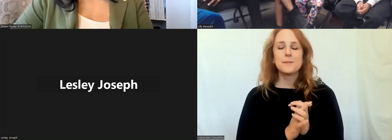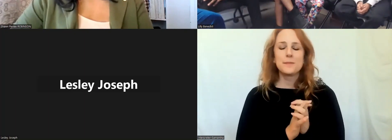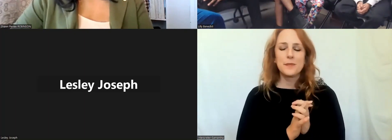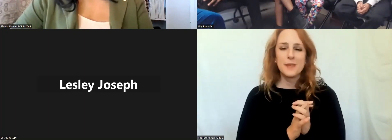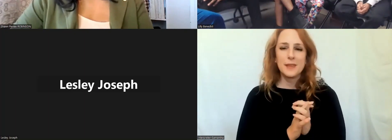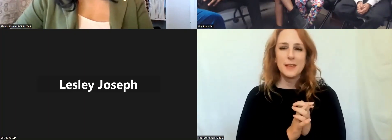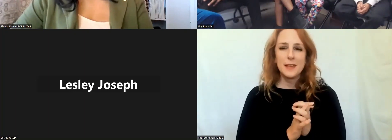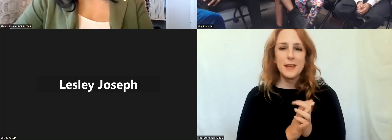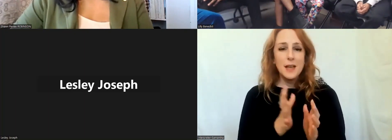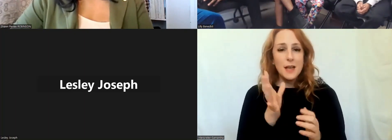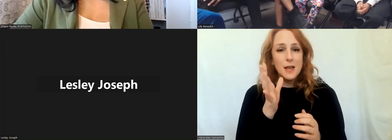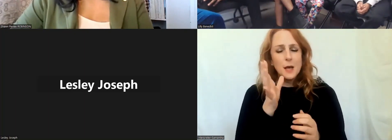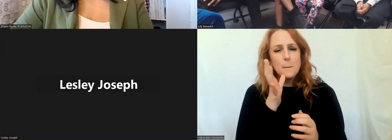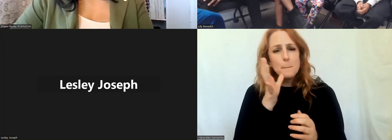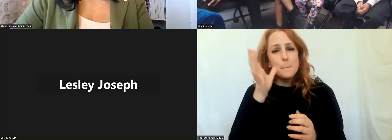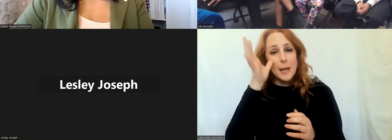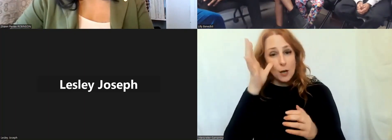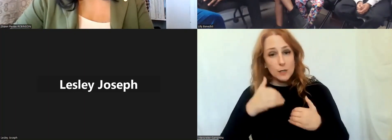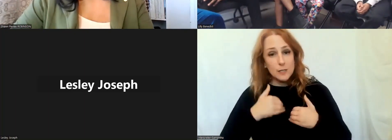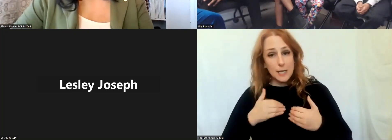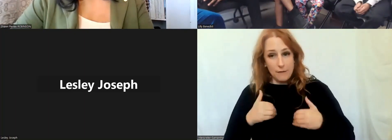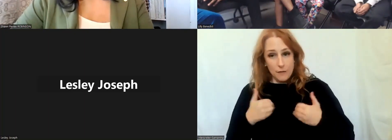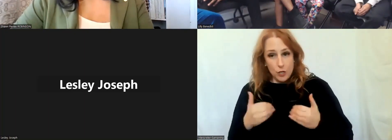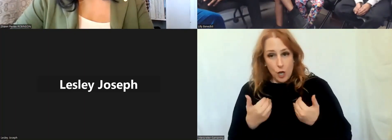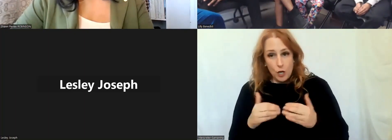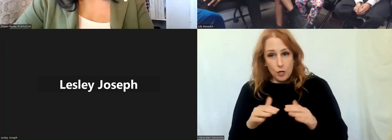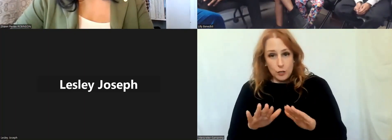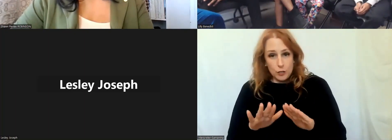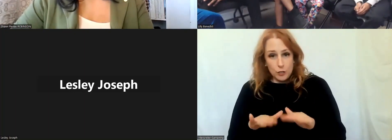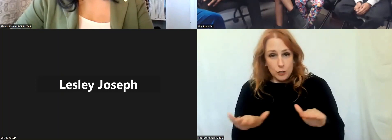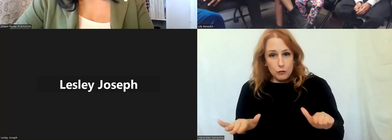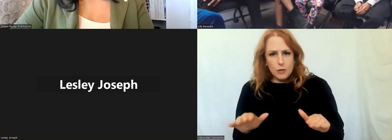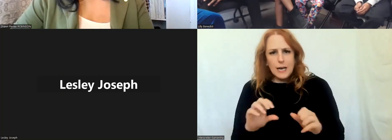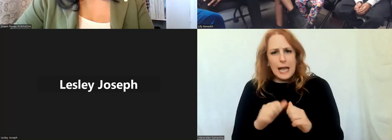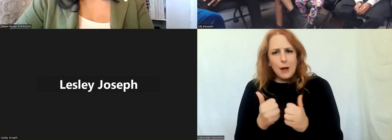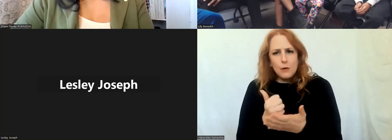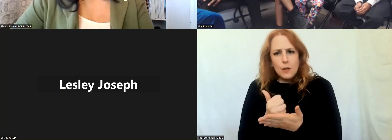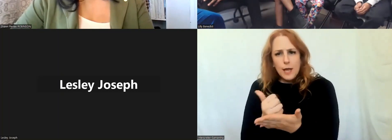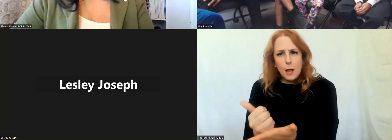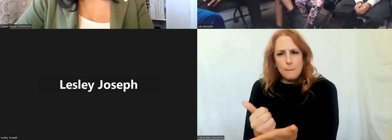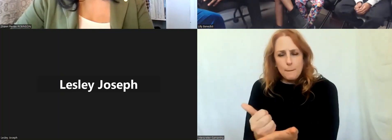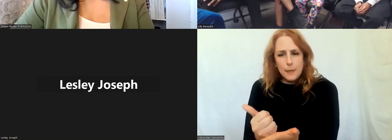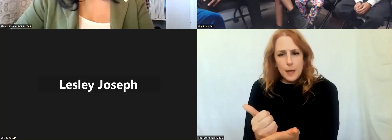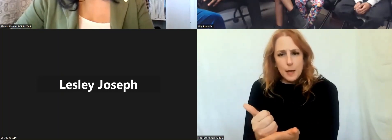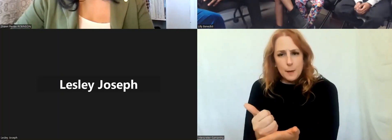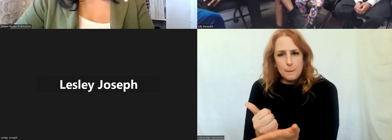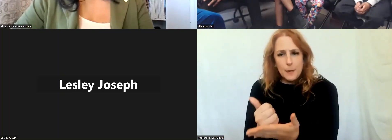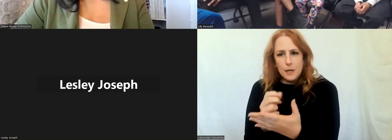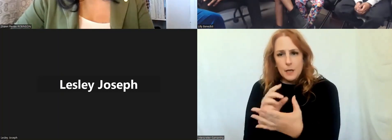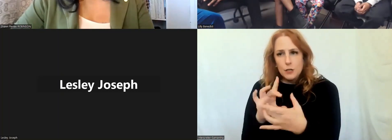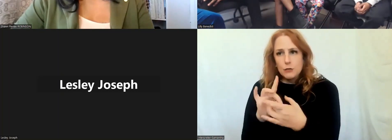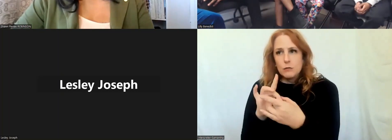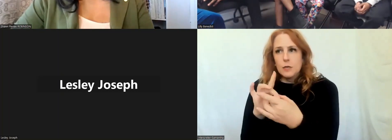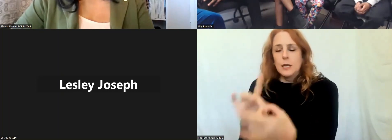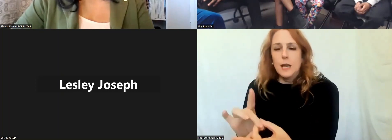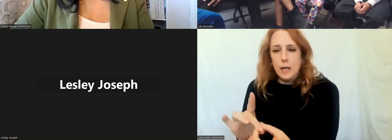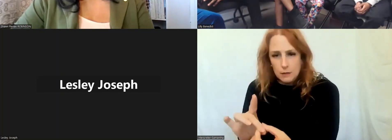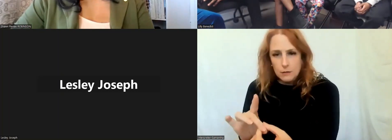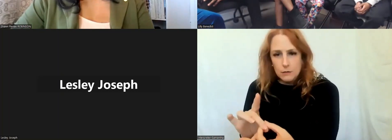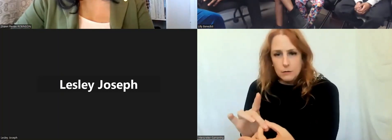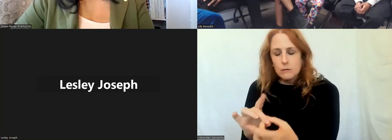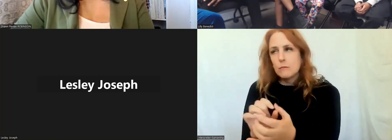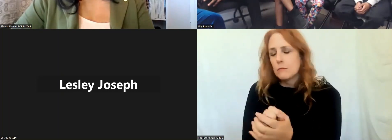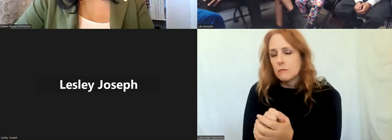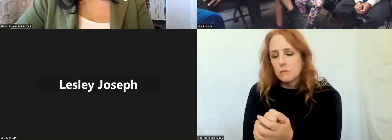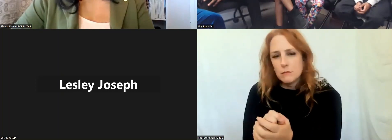parents of young children do to help build their connection to being a deaf person? To